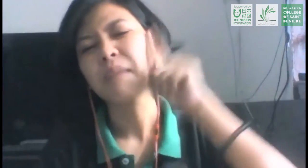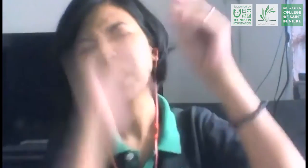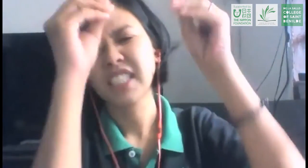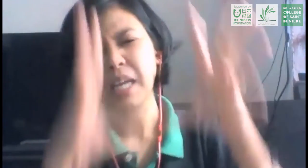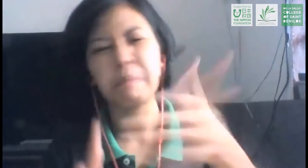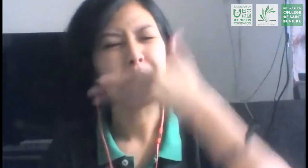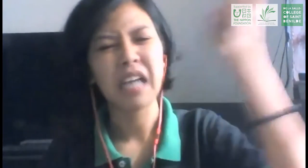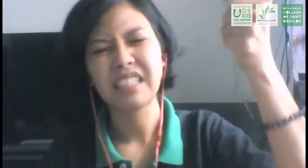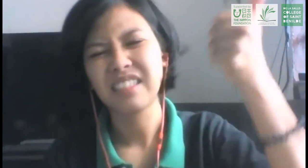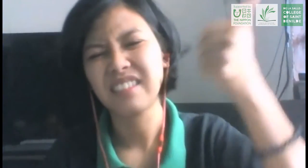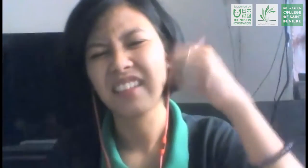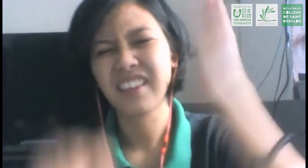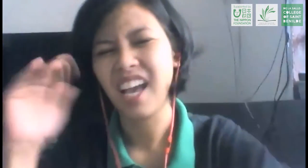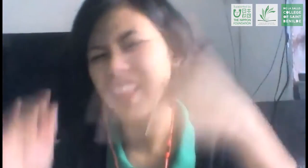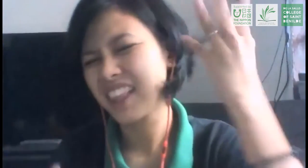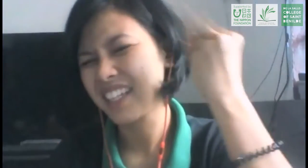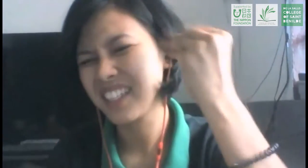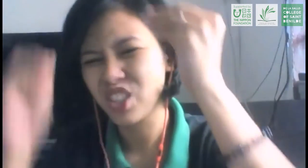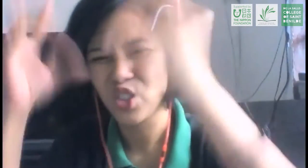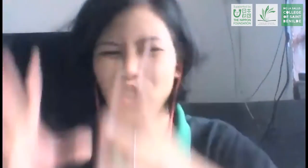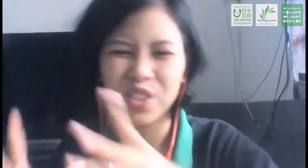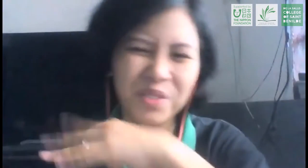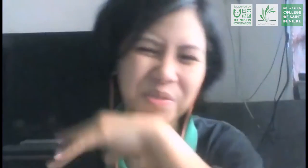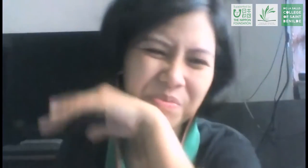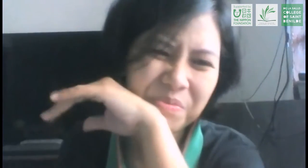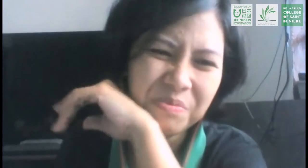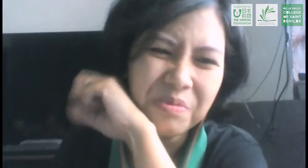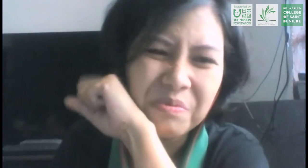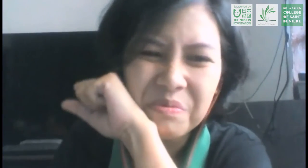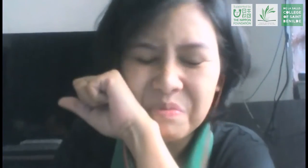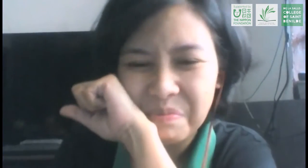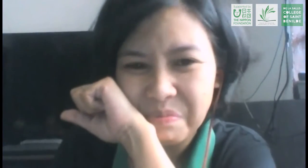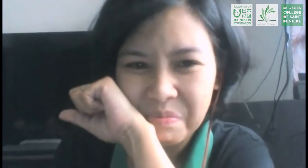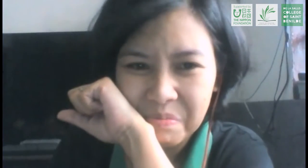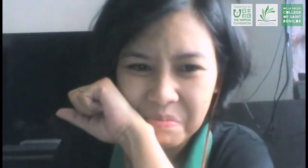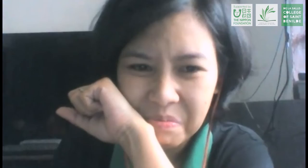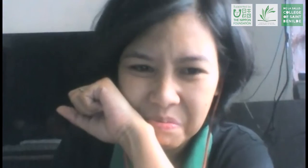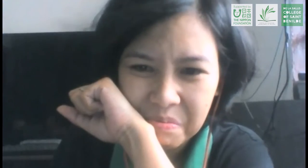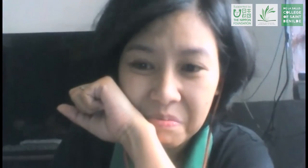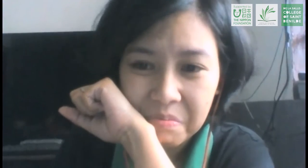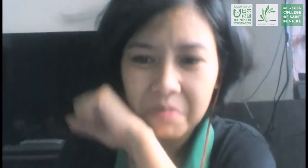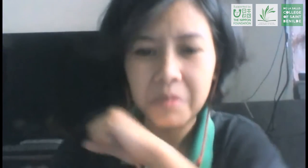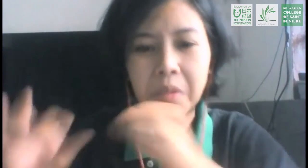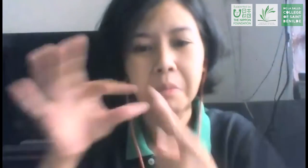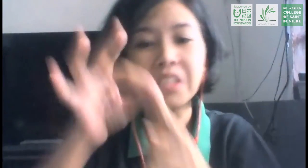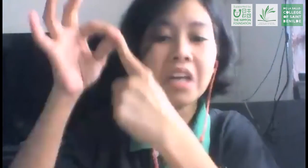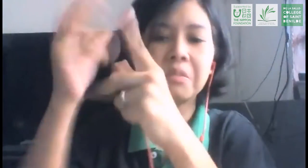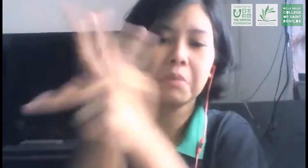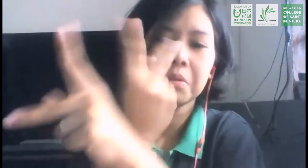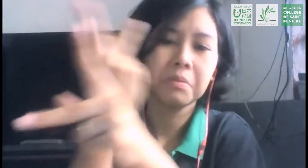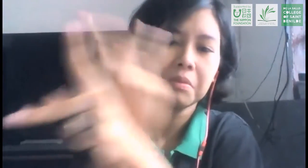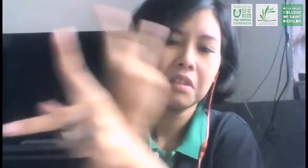kind of deal with this, but I'm just thinking what's best for a deaf student. That's